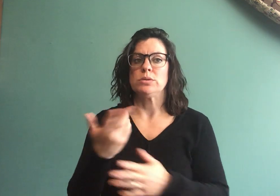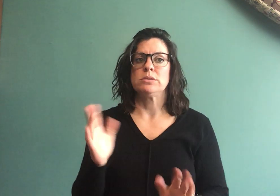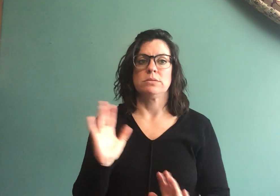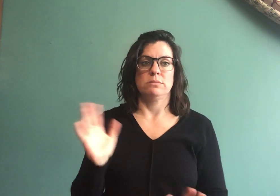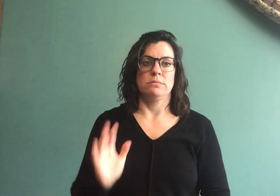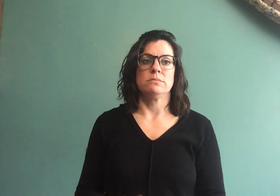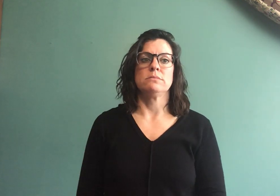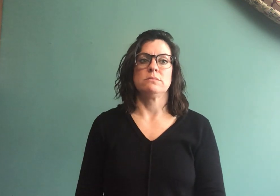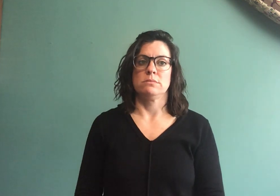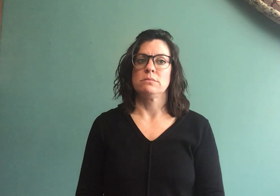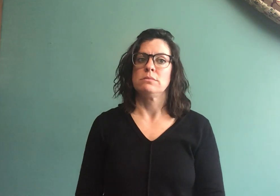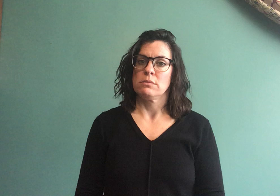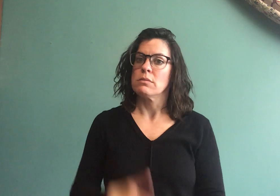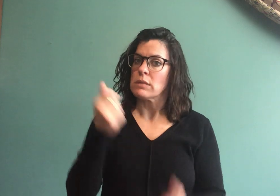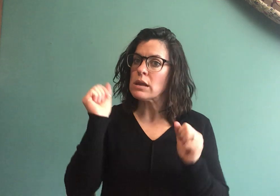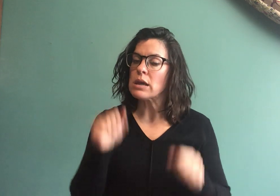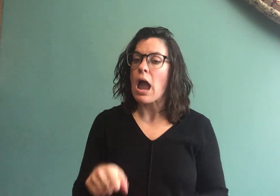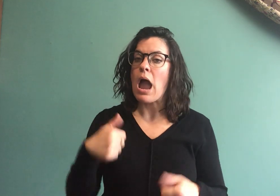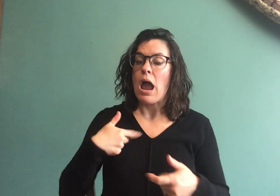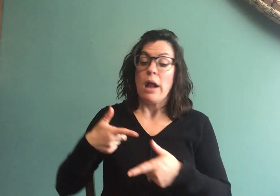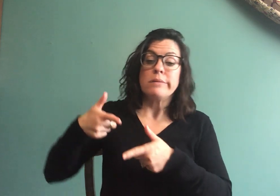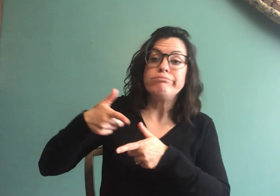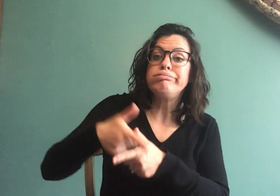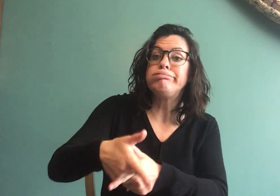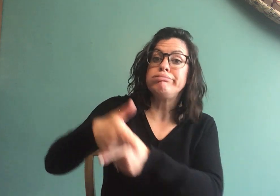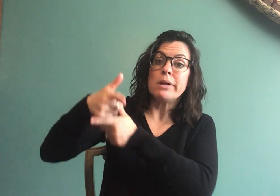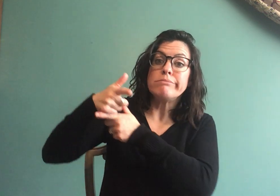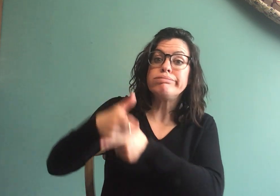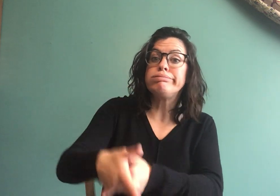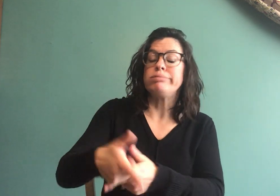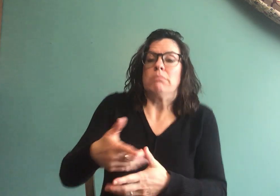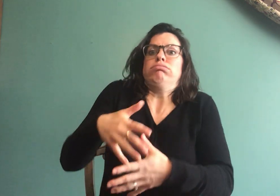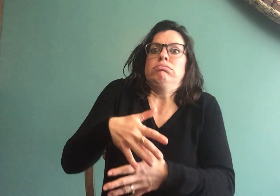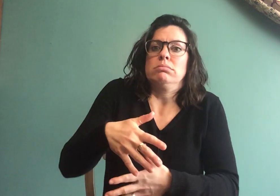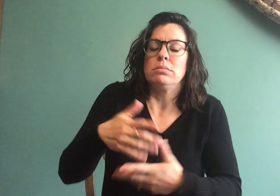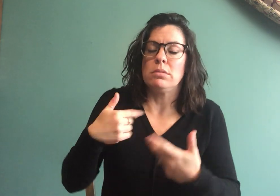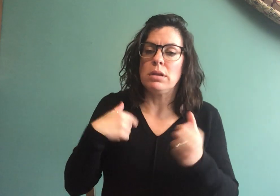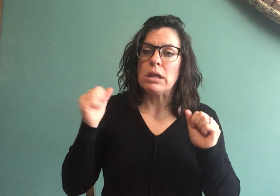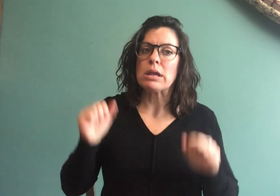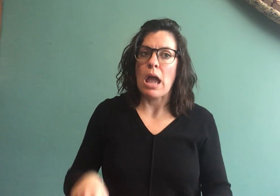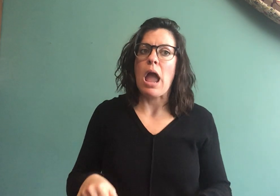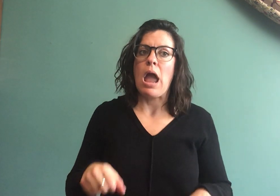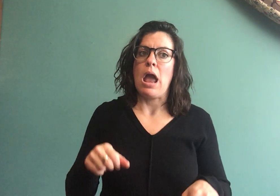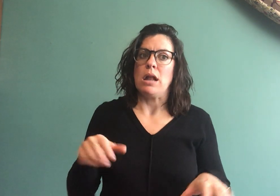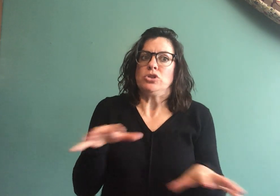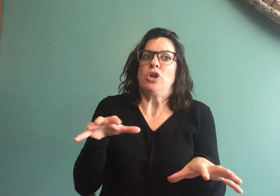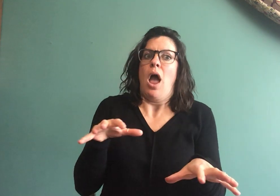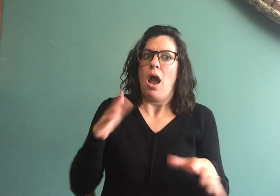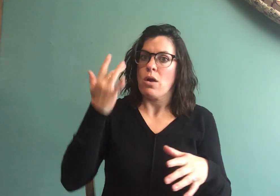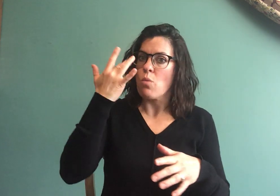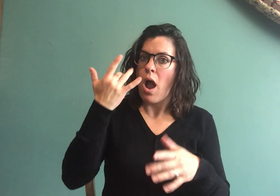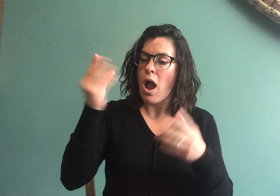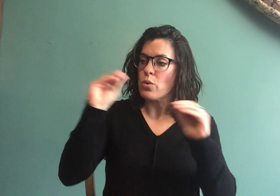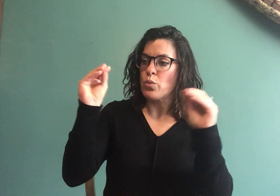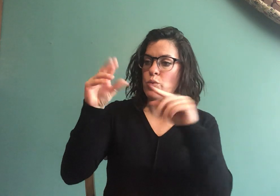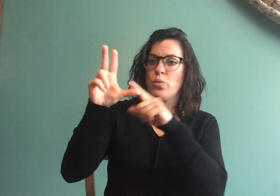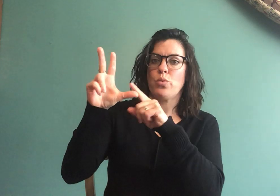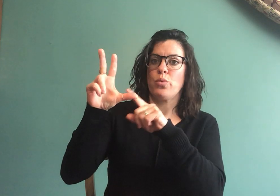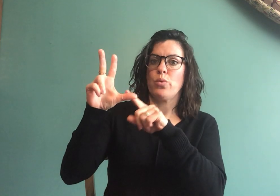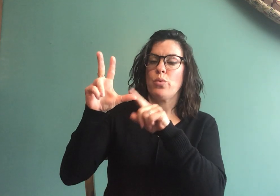missing and it will not go back to ground the way it is designed to do that. All right, where we at